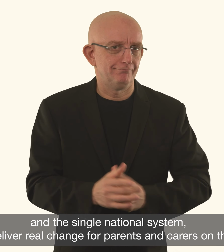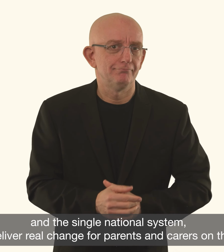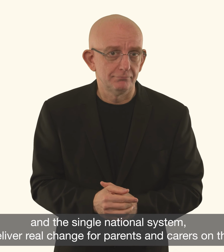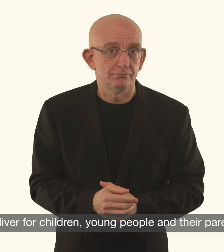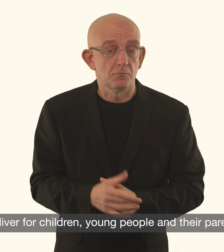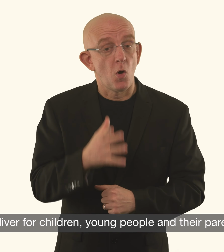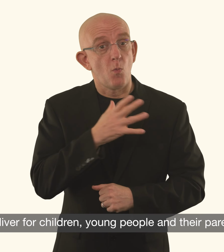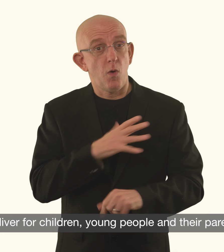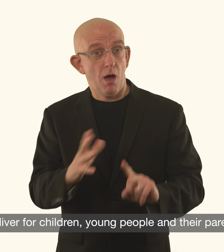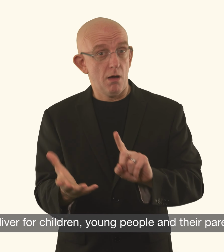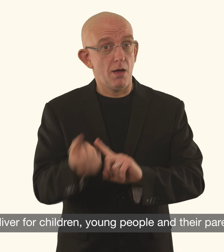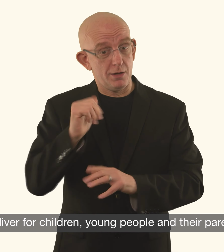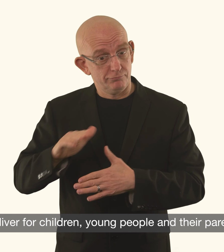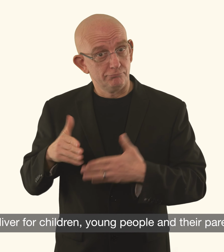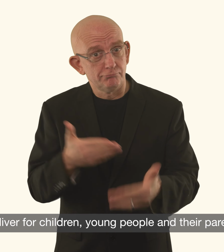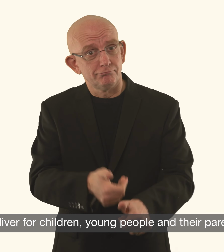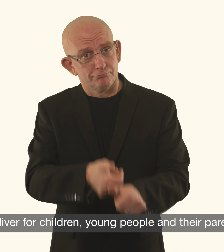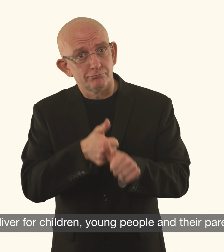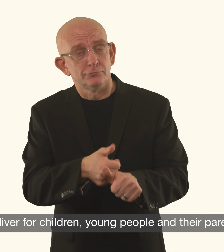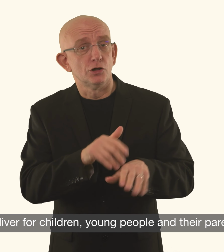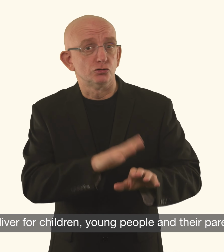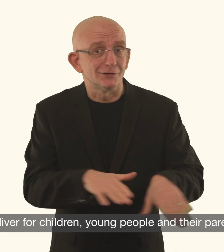To deliver for children, young people and their parents,